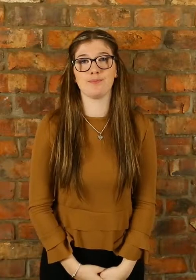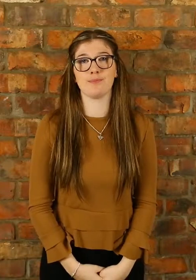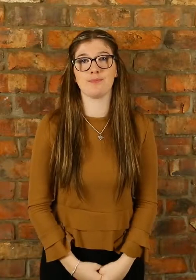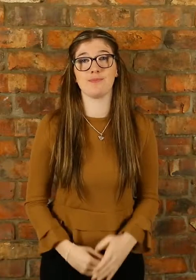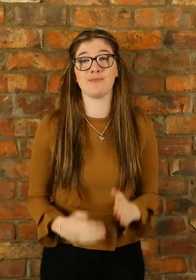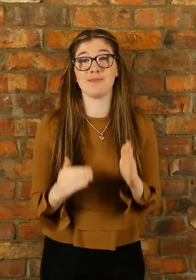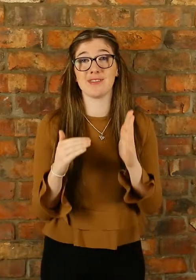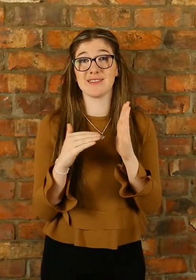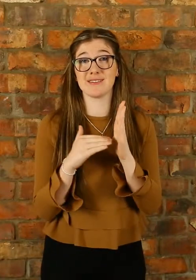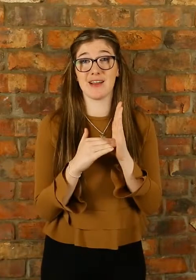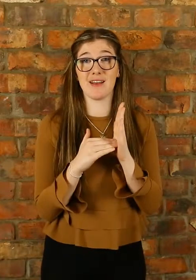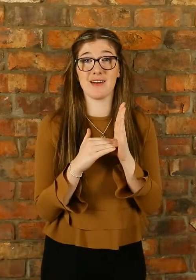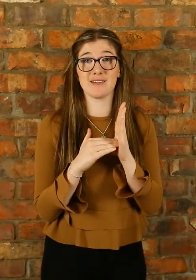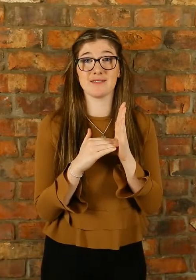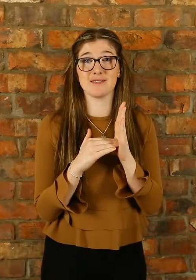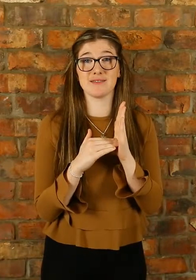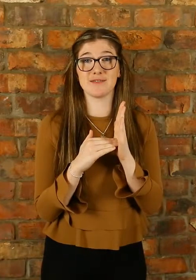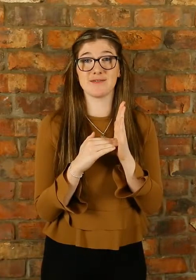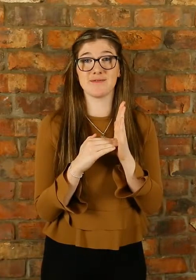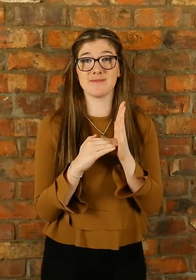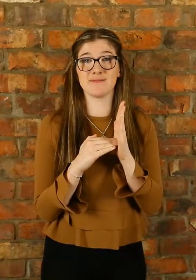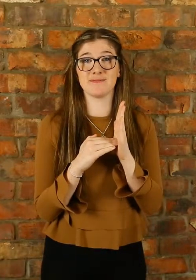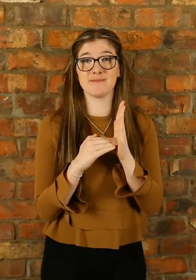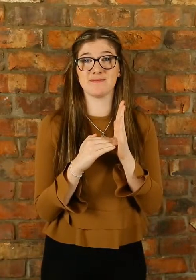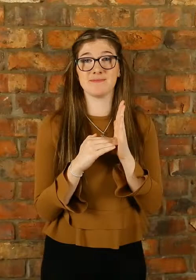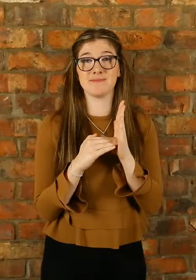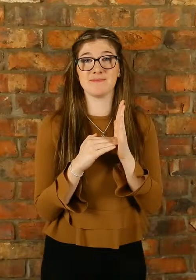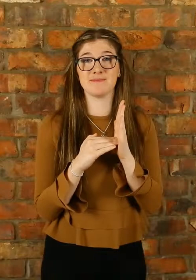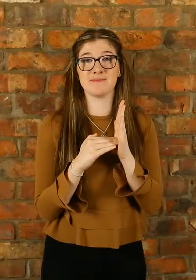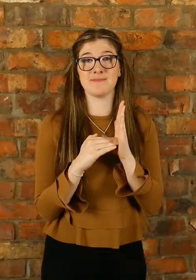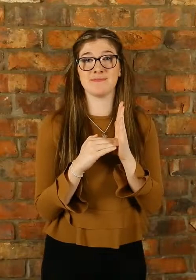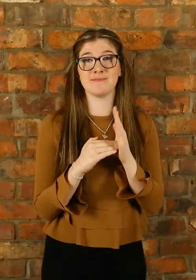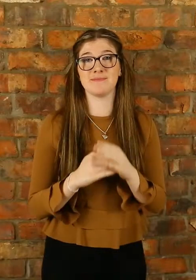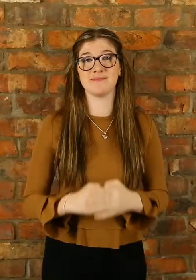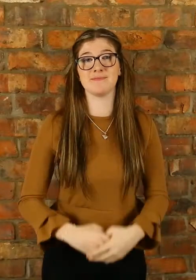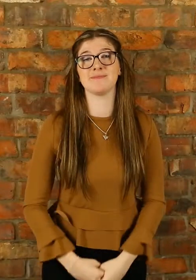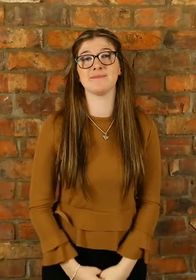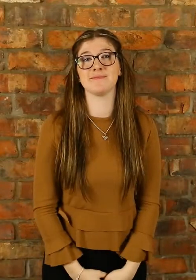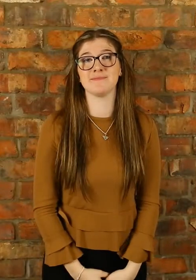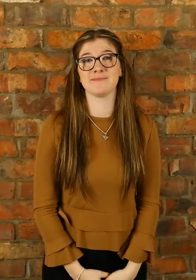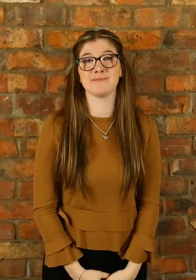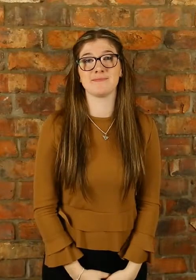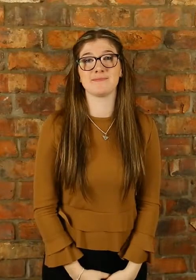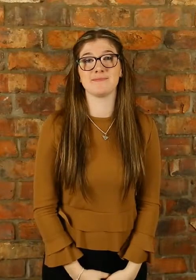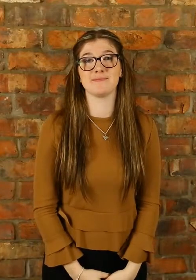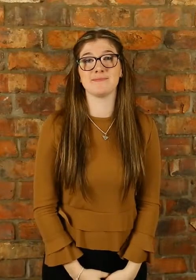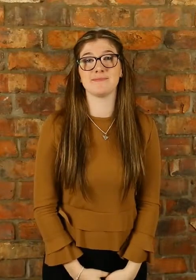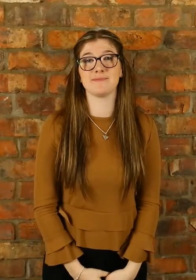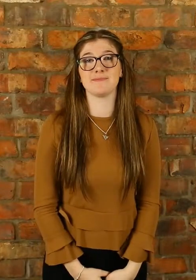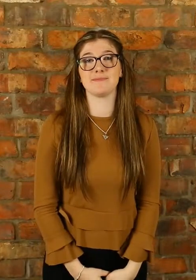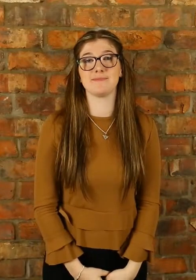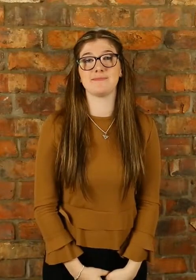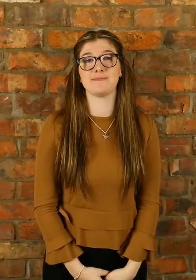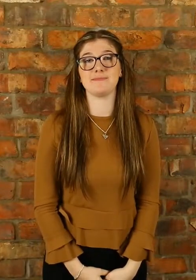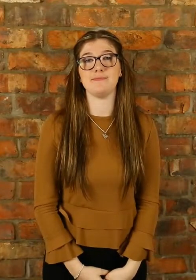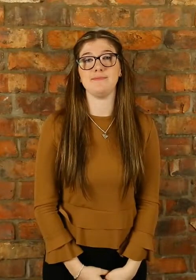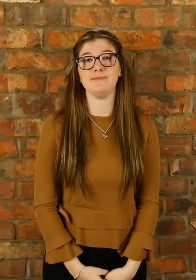the ceiling. Bring the other palm flat against it to create the letter Z.